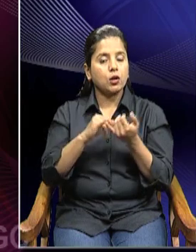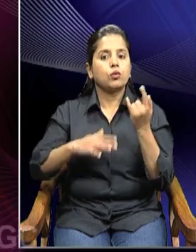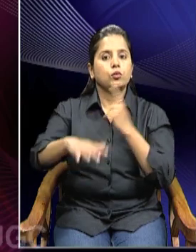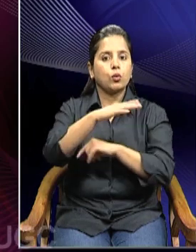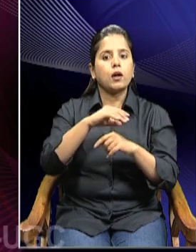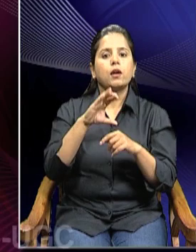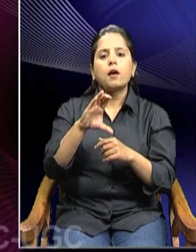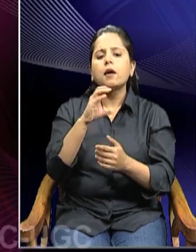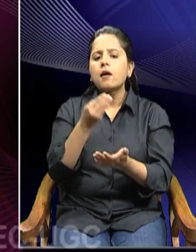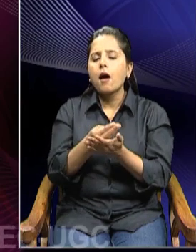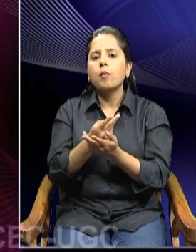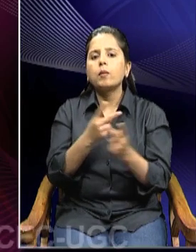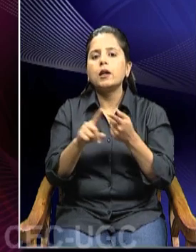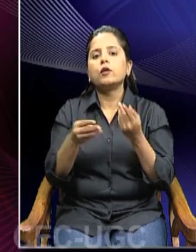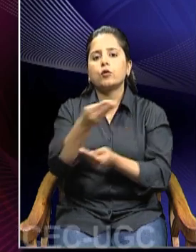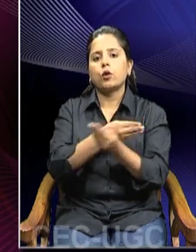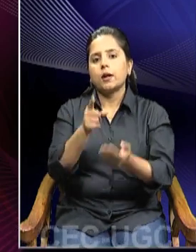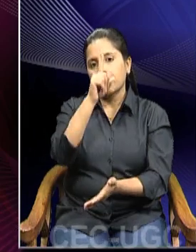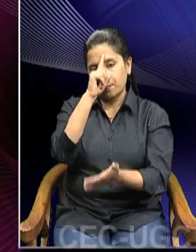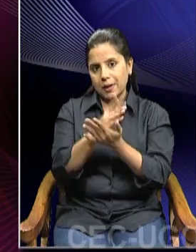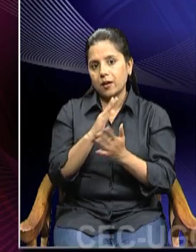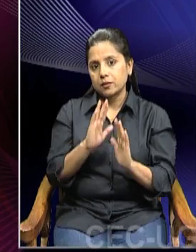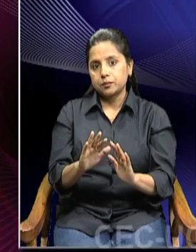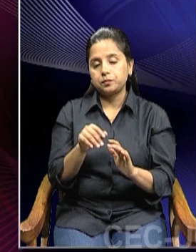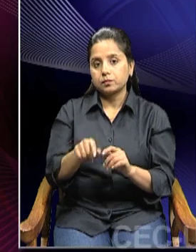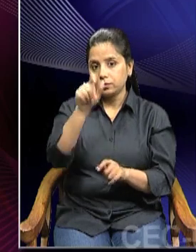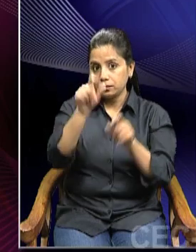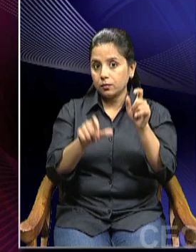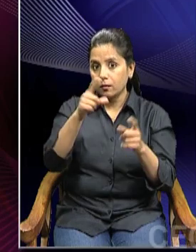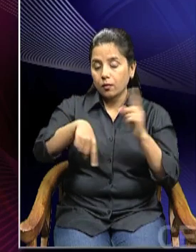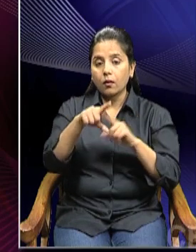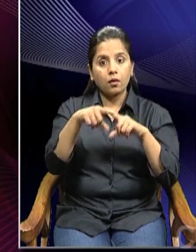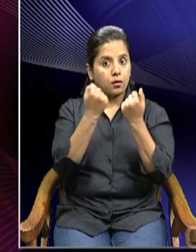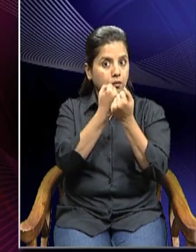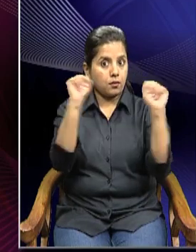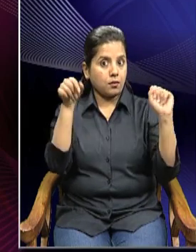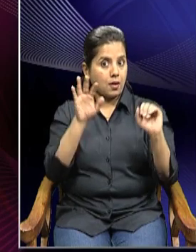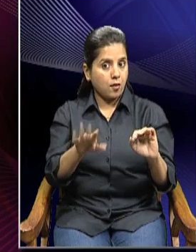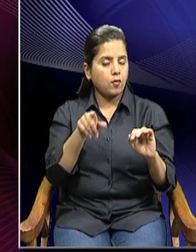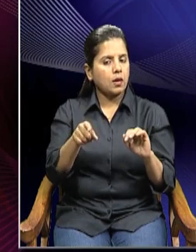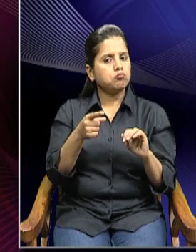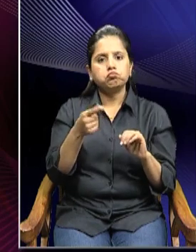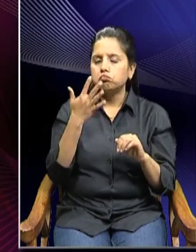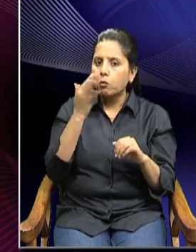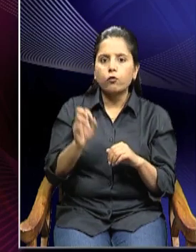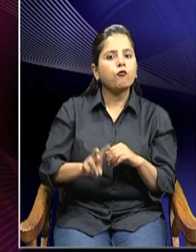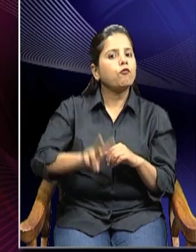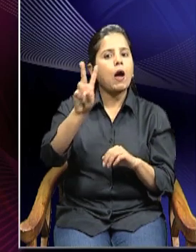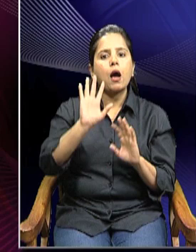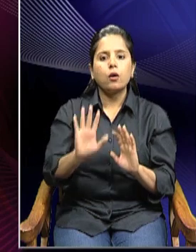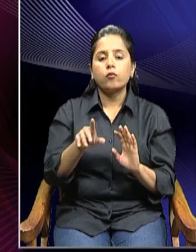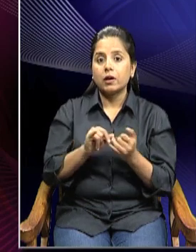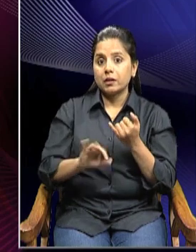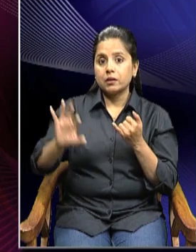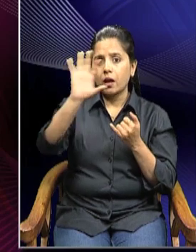capitalist economy. He believed that the individual liberty is the core value and that